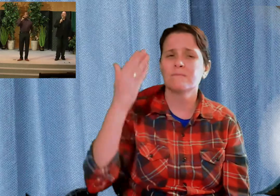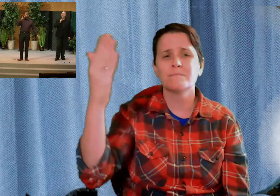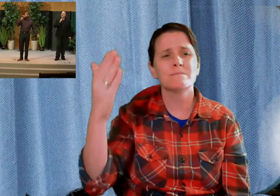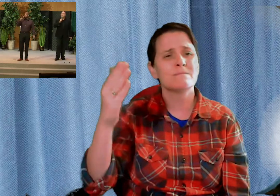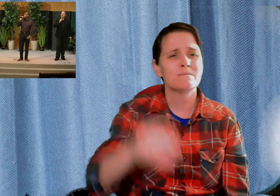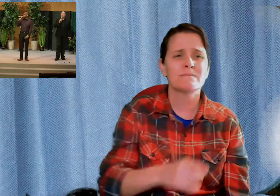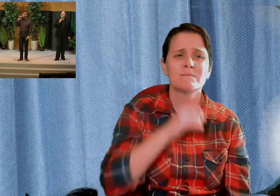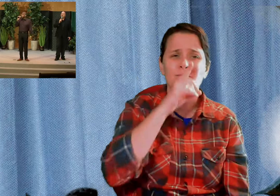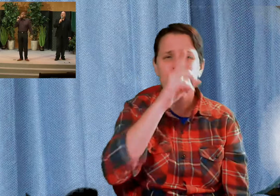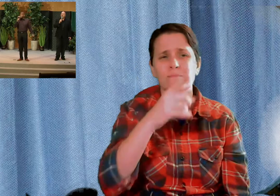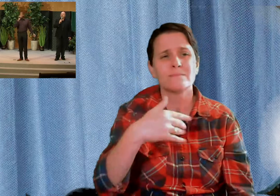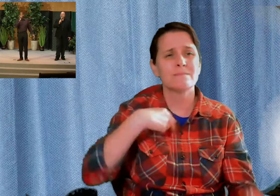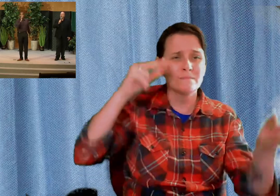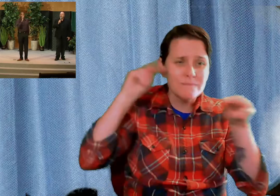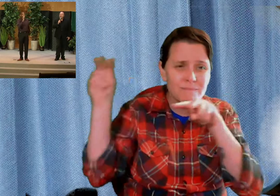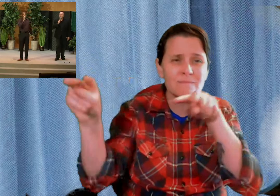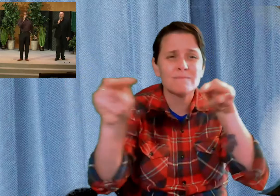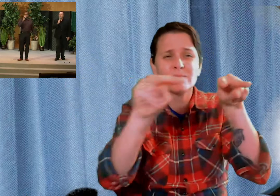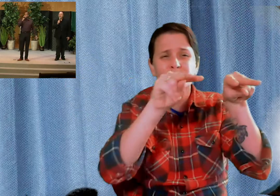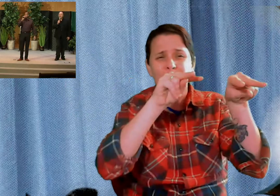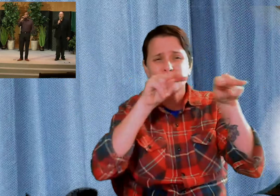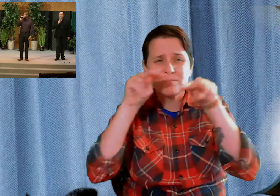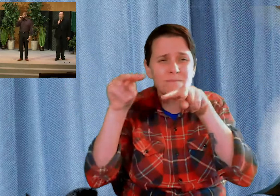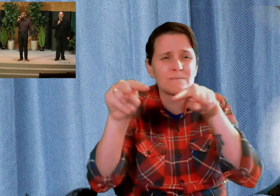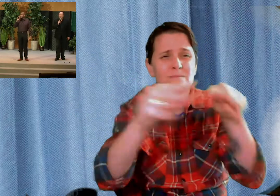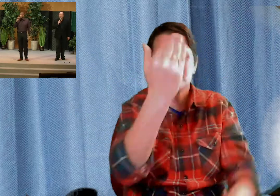I am omnipotent.